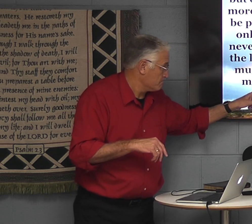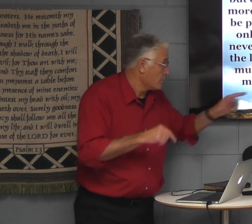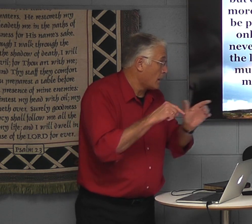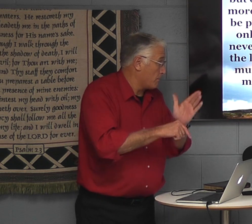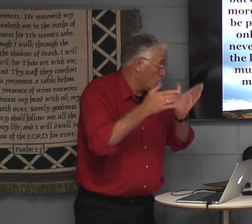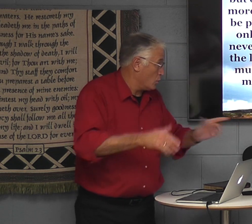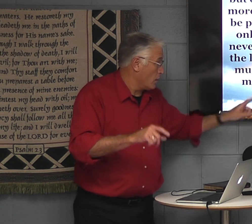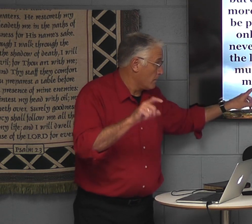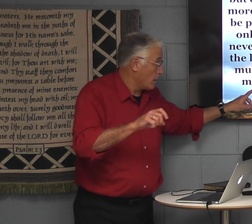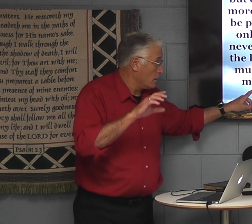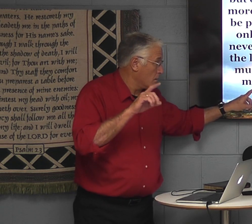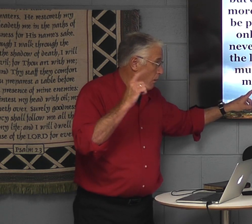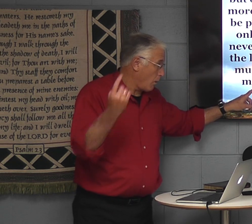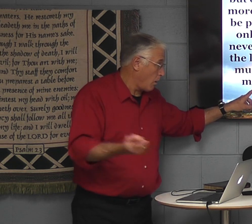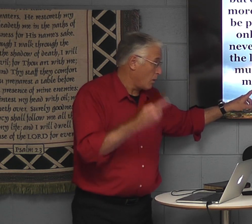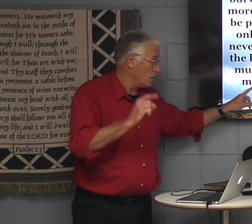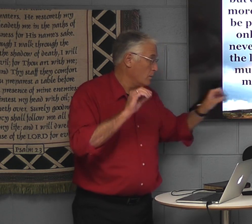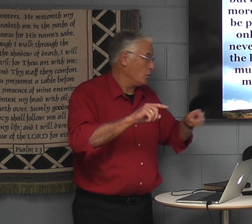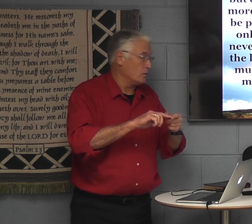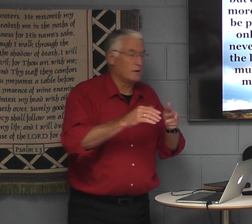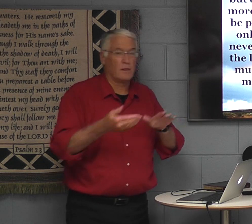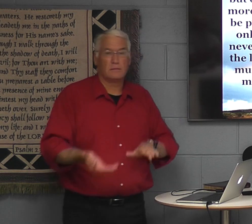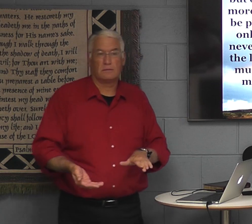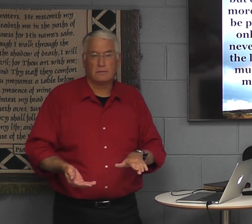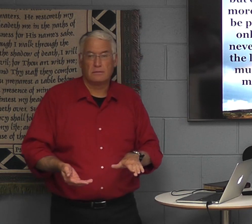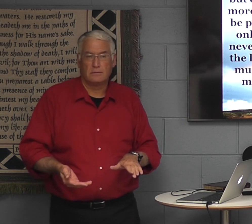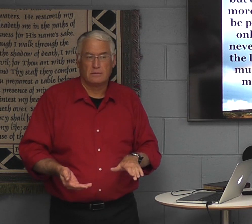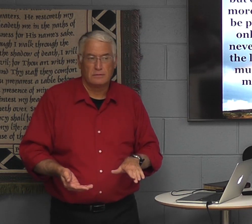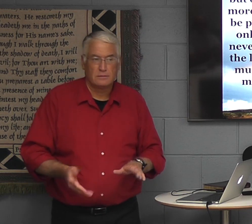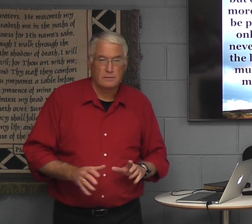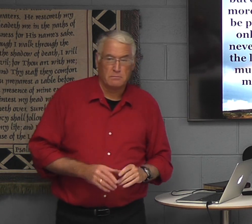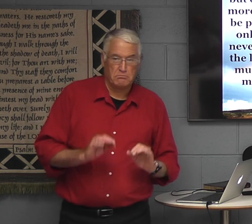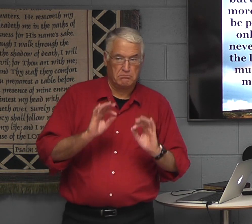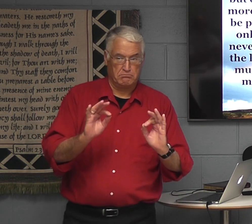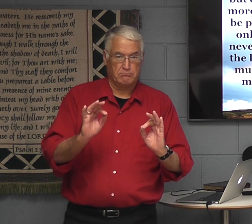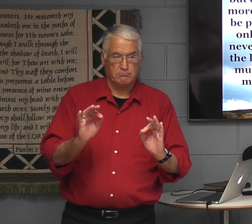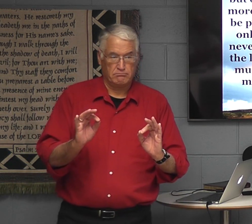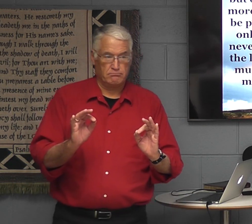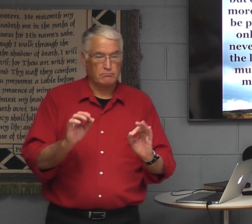and subject to execution. Murderers must always be put to death.